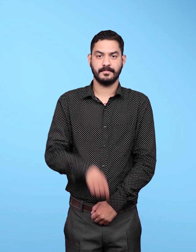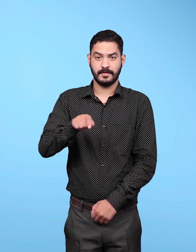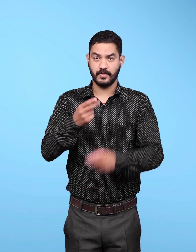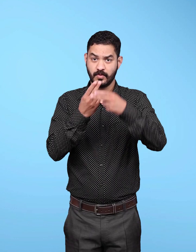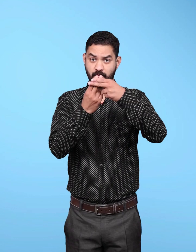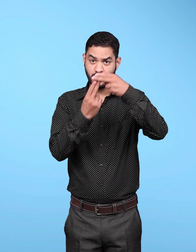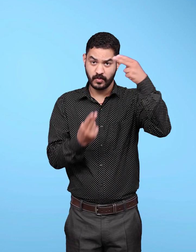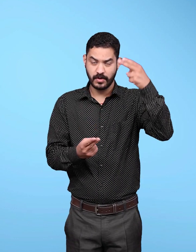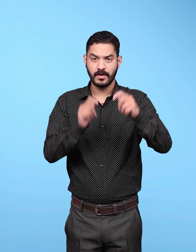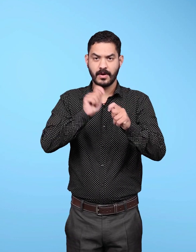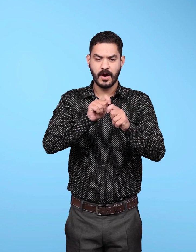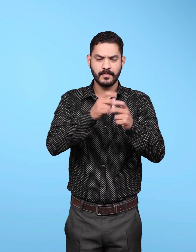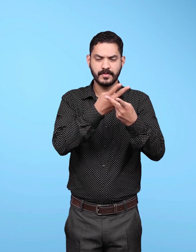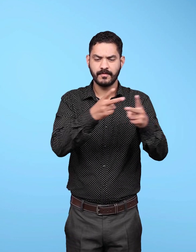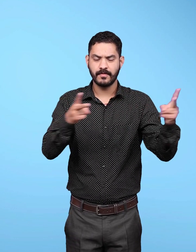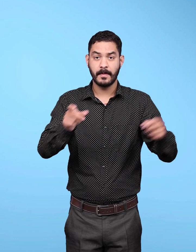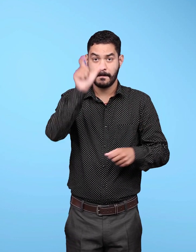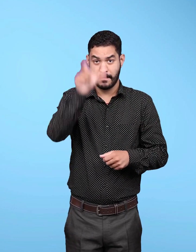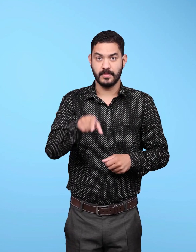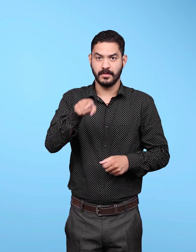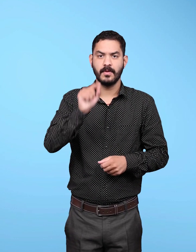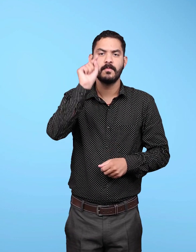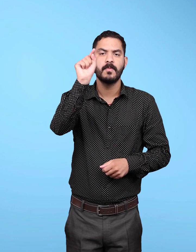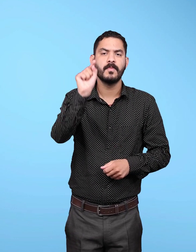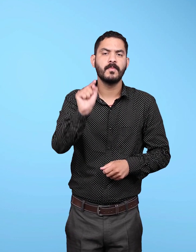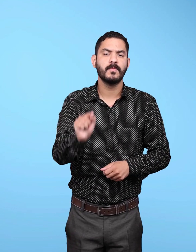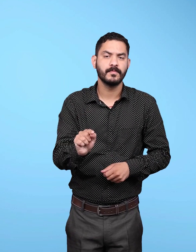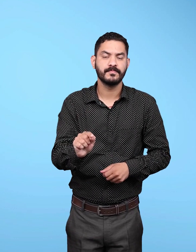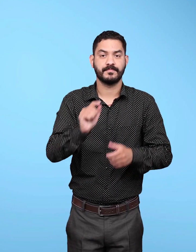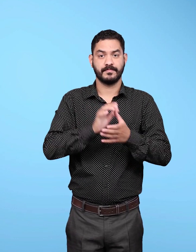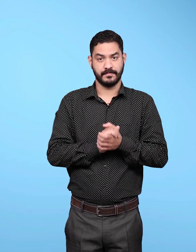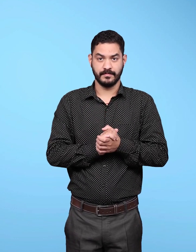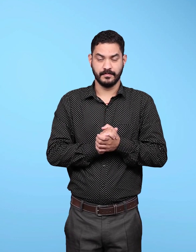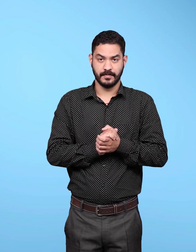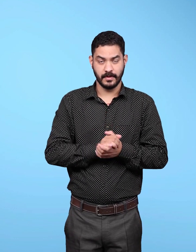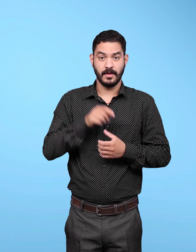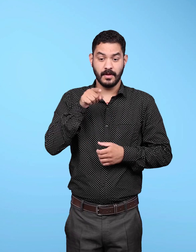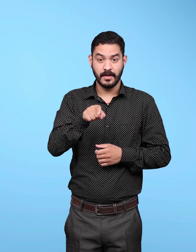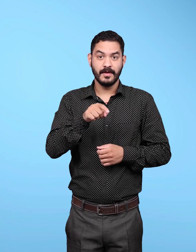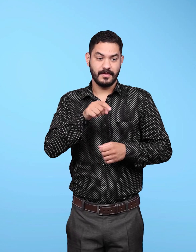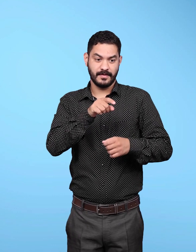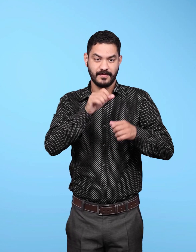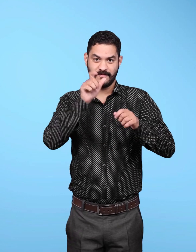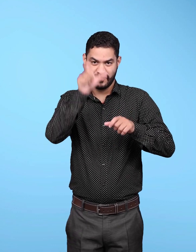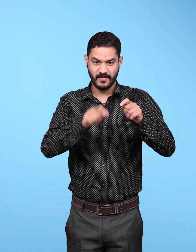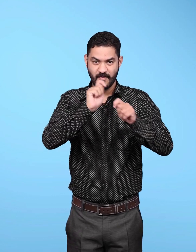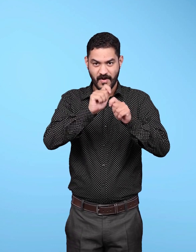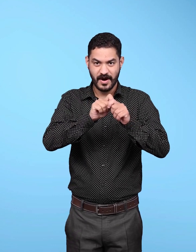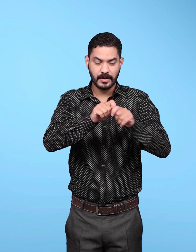List the occupations of the persons mentioned in the story. For each one, try and decide